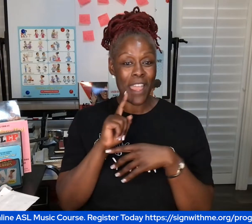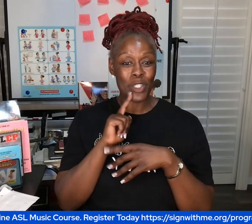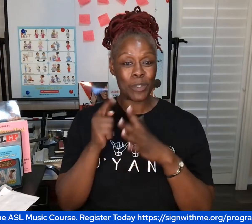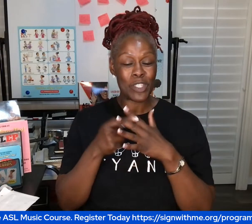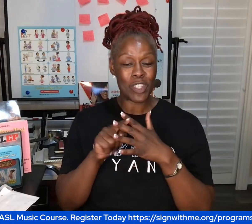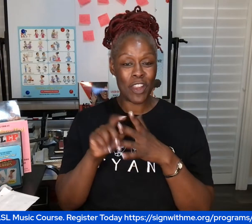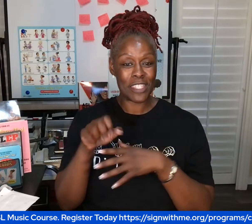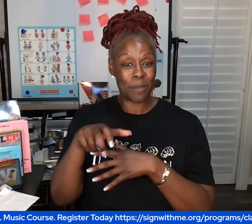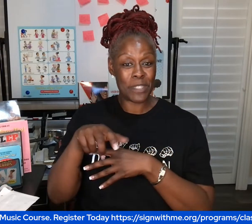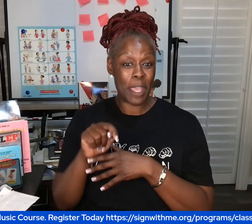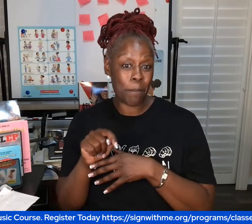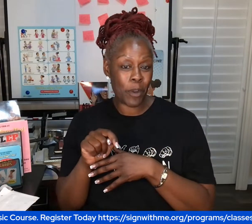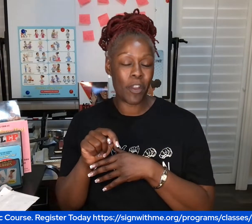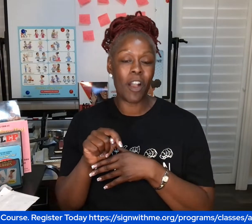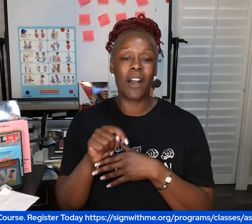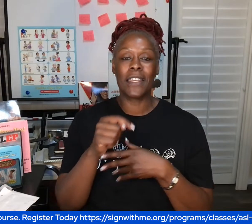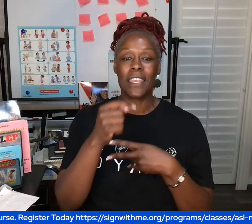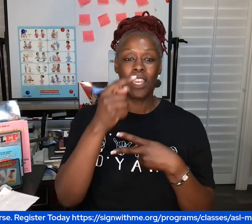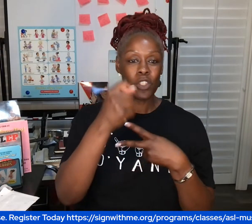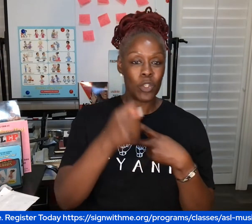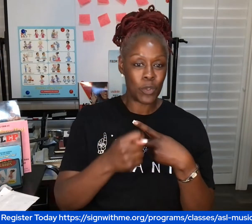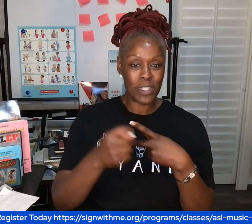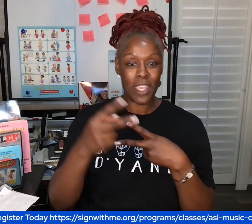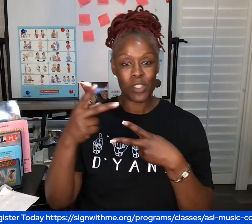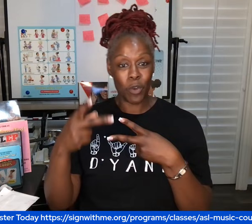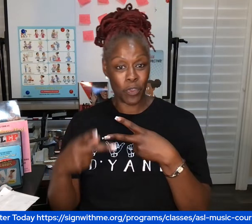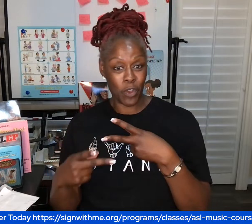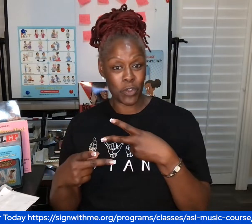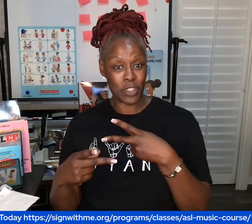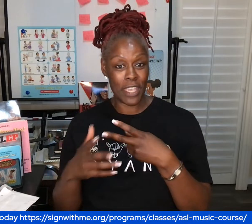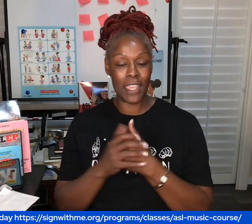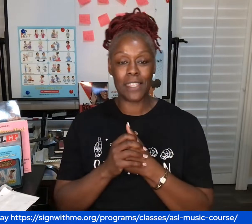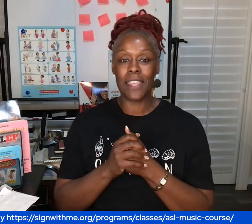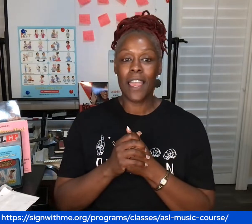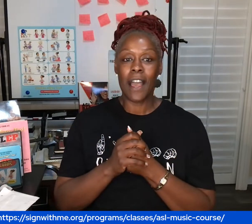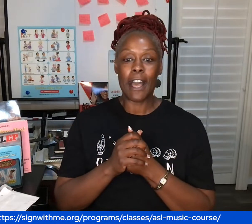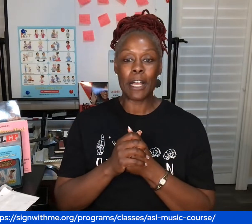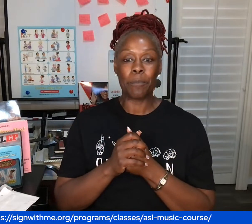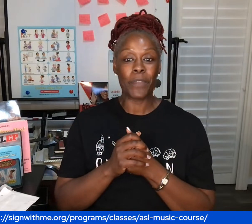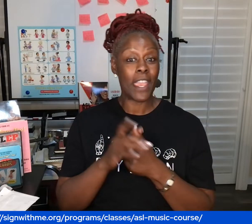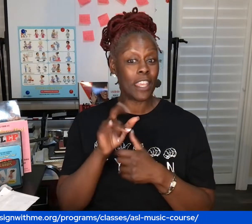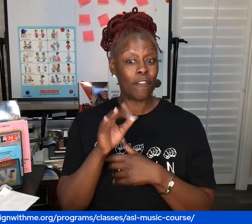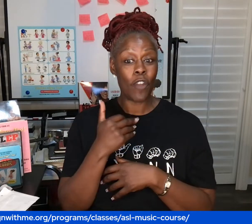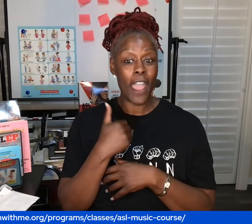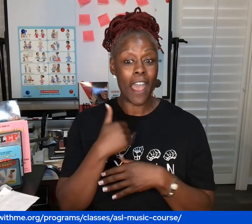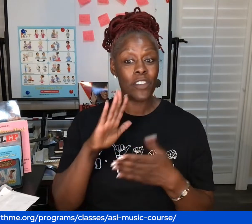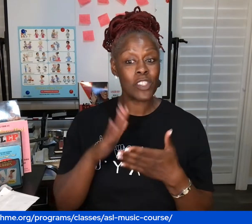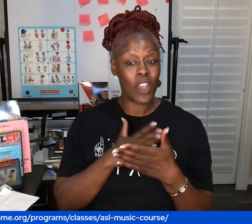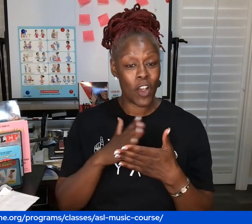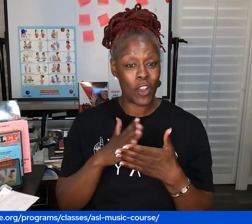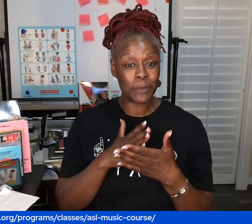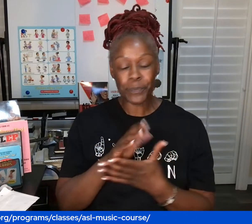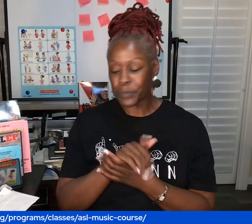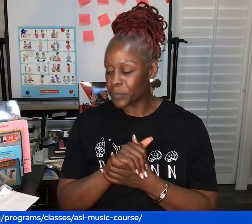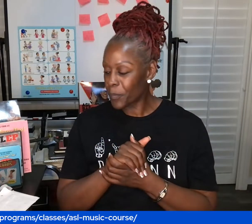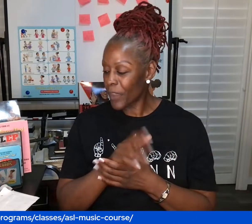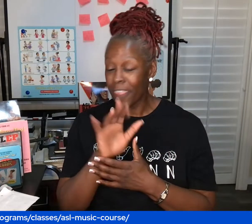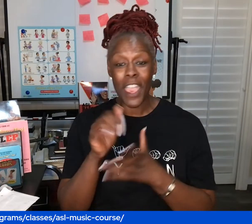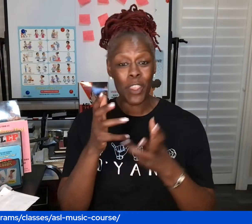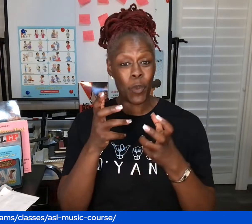actually start September on Tuesdays or Thursdays. And if you have a song that you